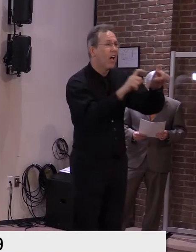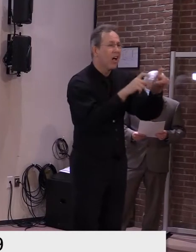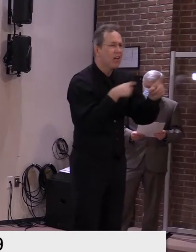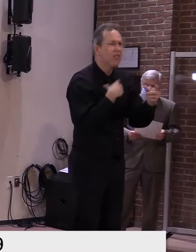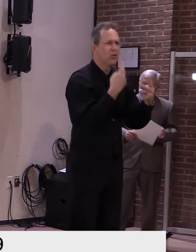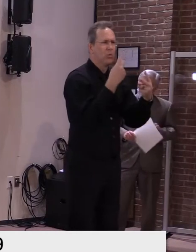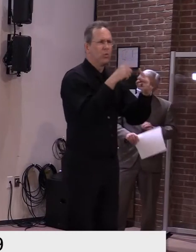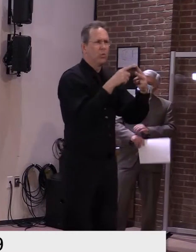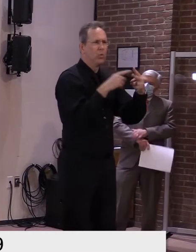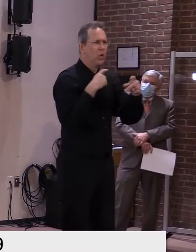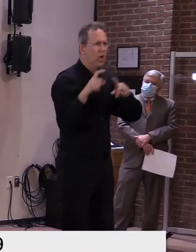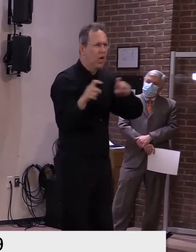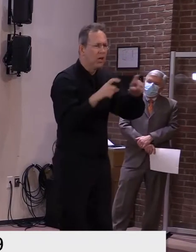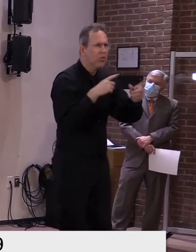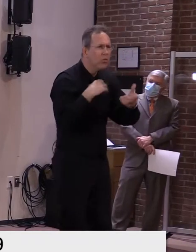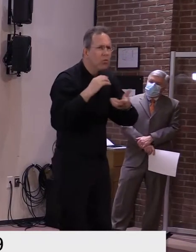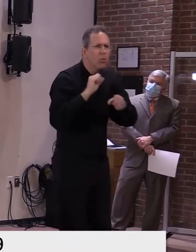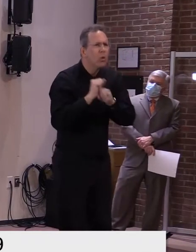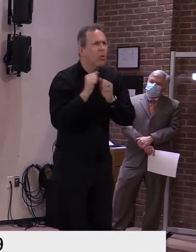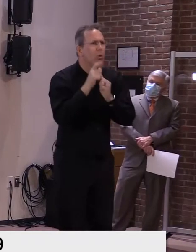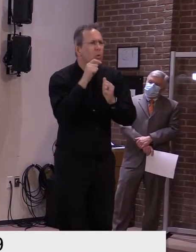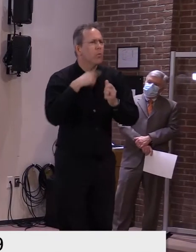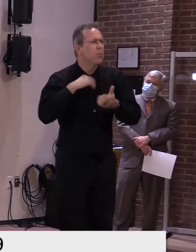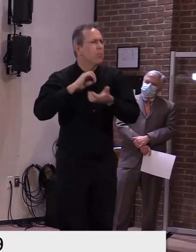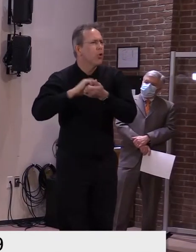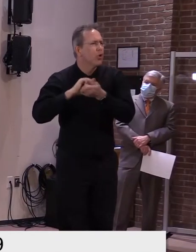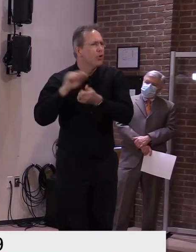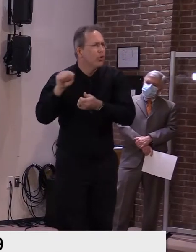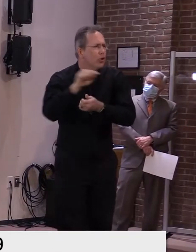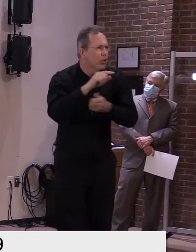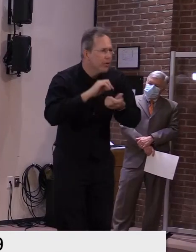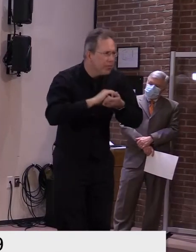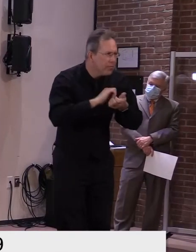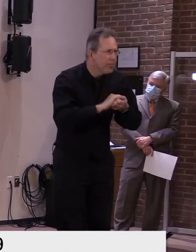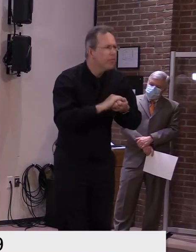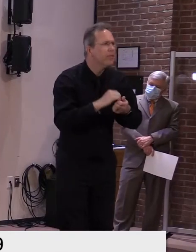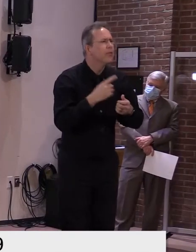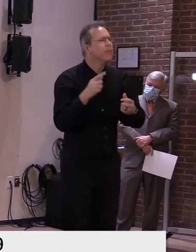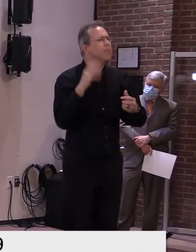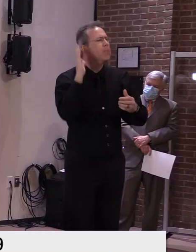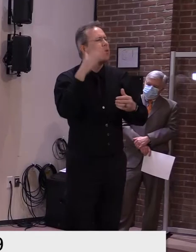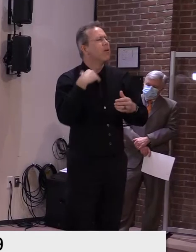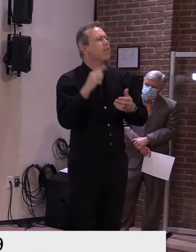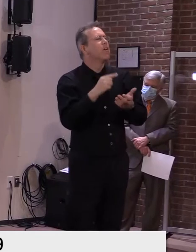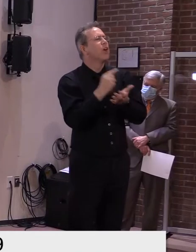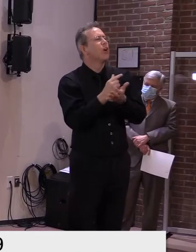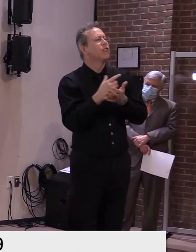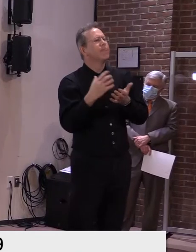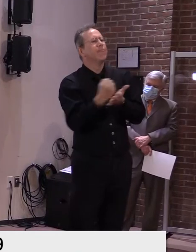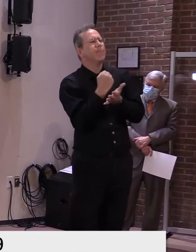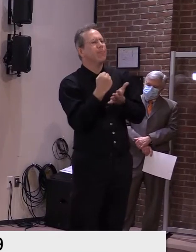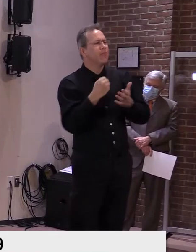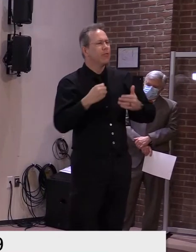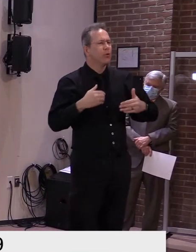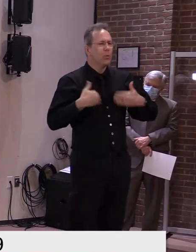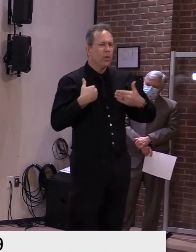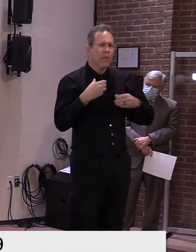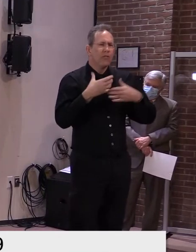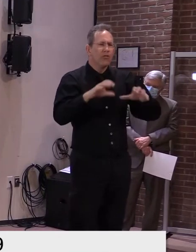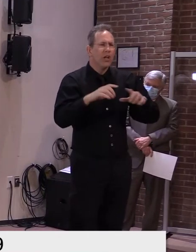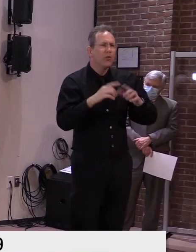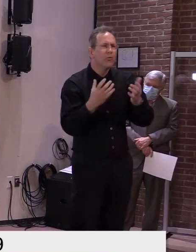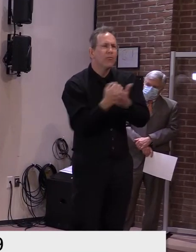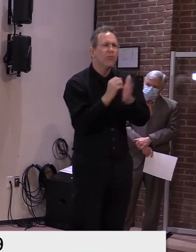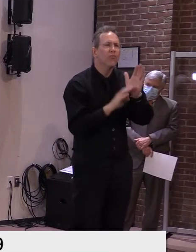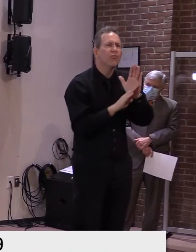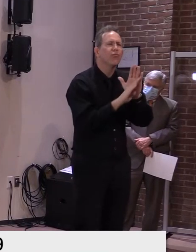and with youth to ensure that all young Vermonters have opportunities throughout this recovery period and beyond to be active, engaged,